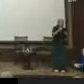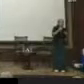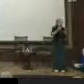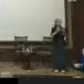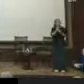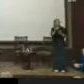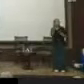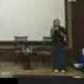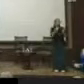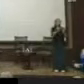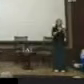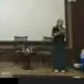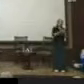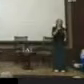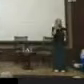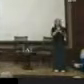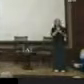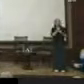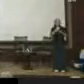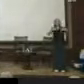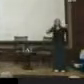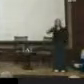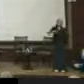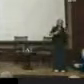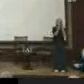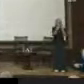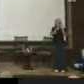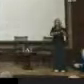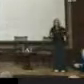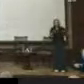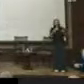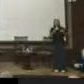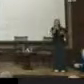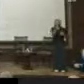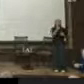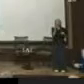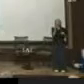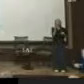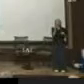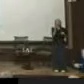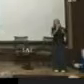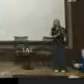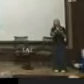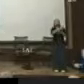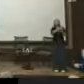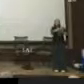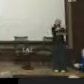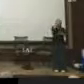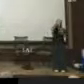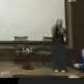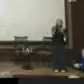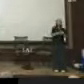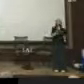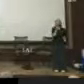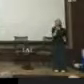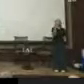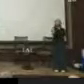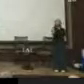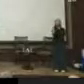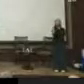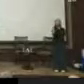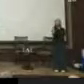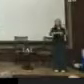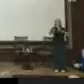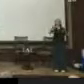government, judiciary, students, education institutions. I think everybody needs to join hands and identify the persons with disabilities, make persons